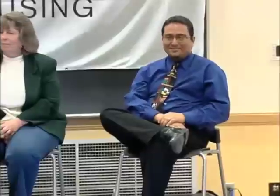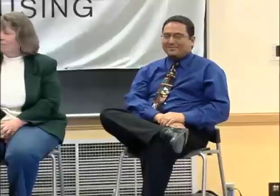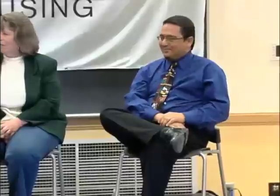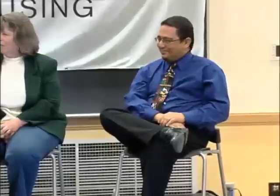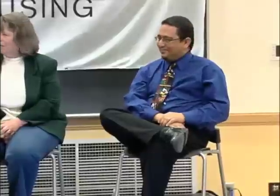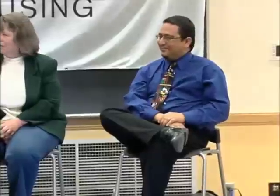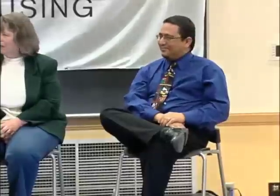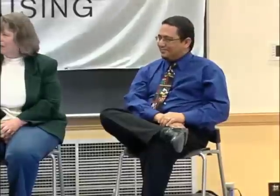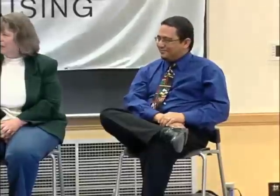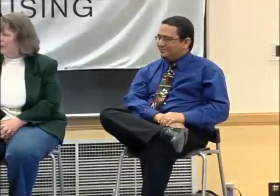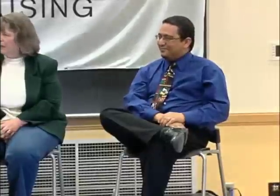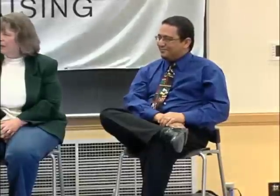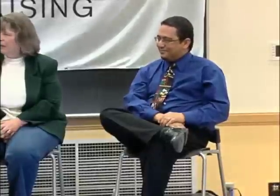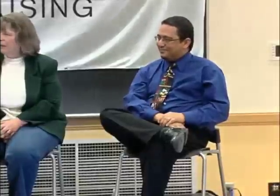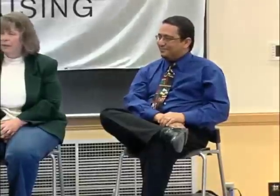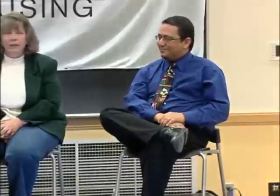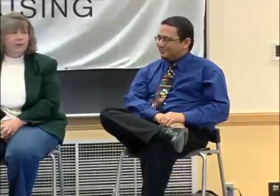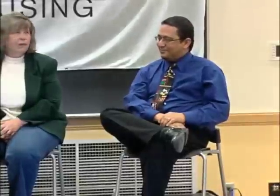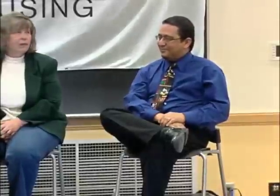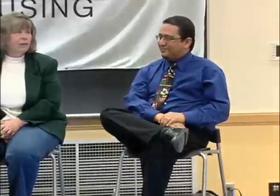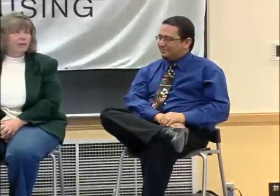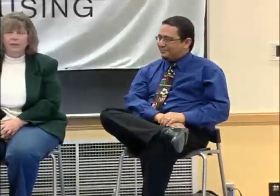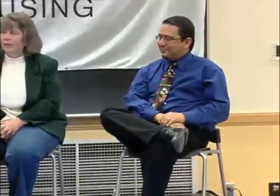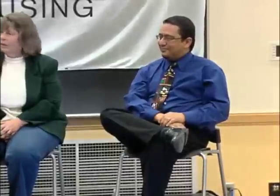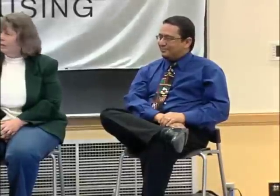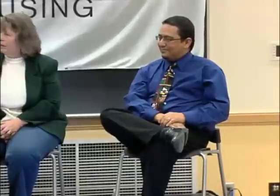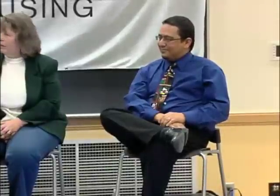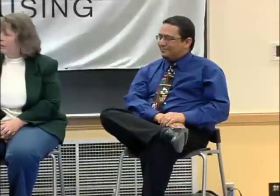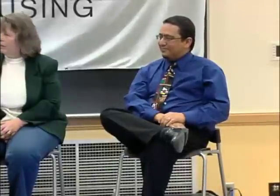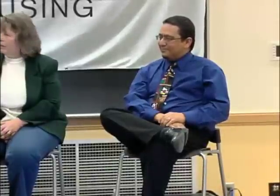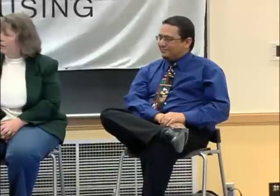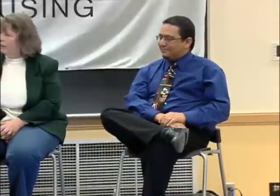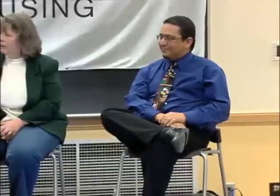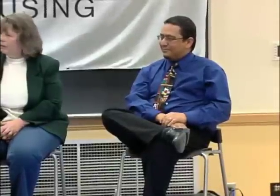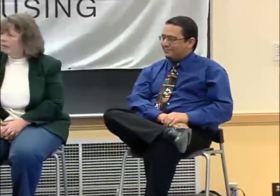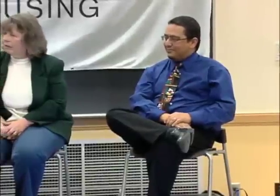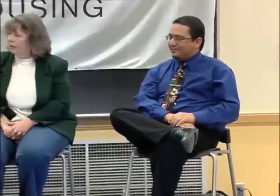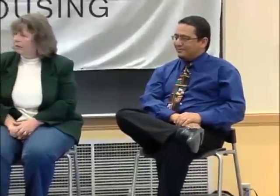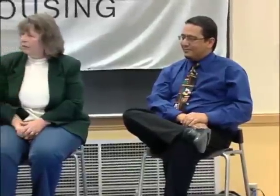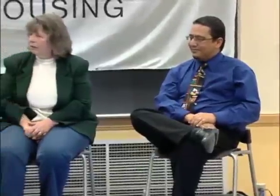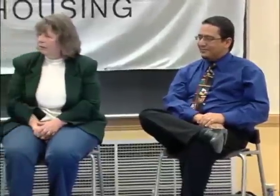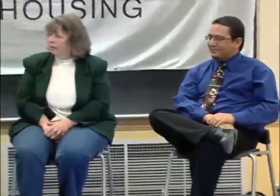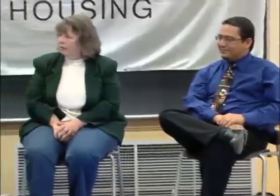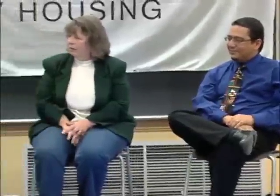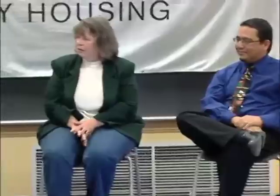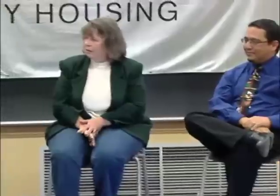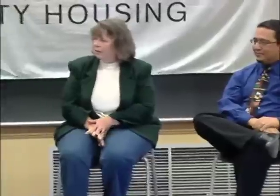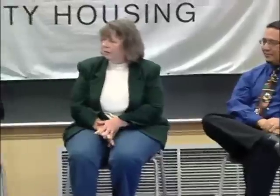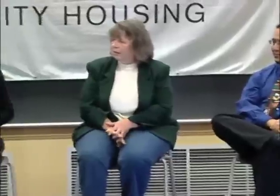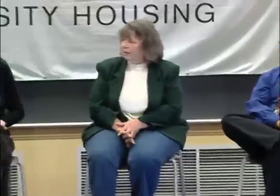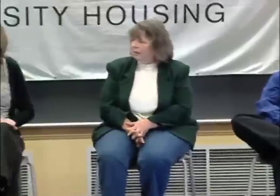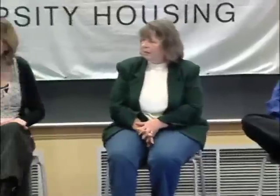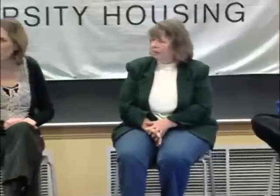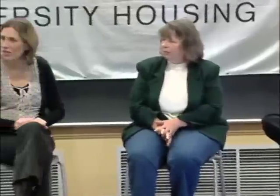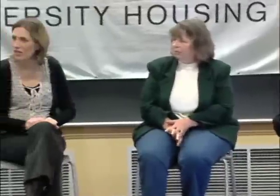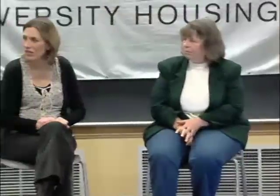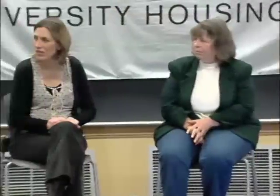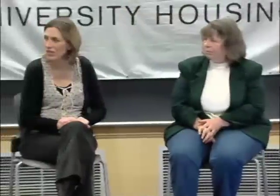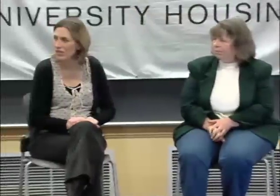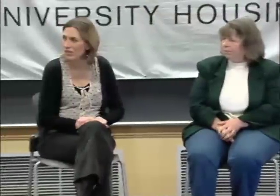that the English language is very linear, while ASL is really so much three-dimensional and you have so many things going